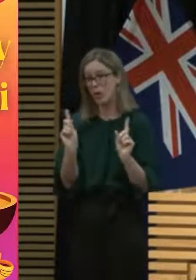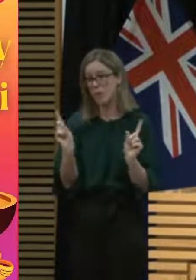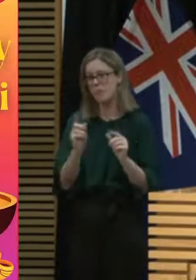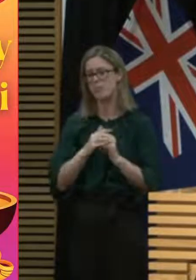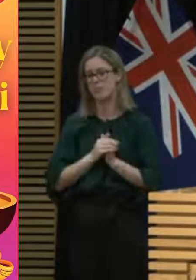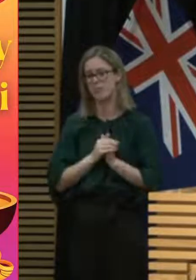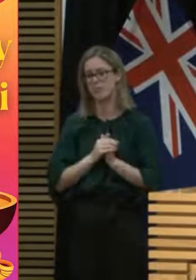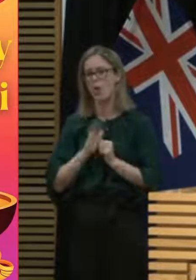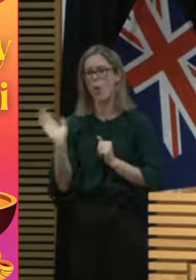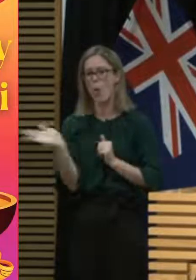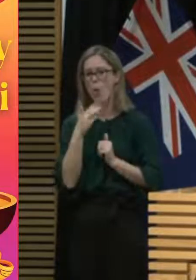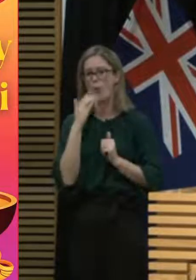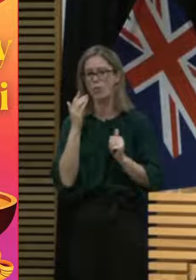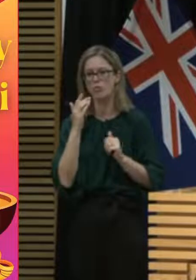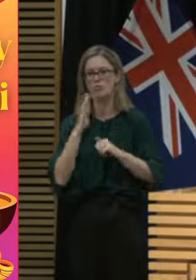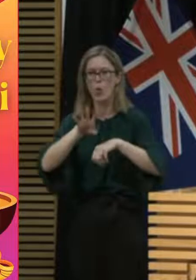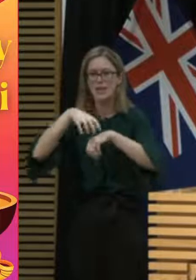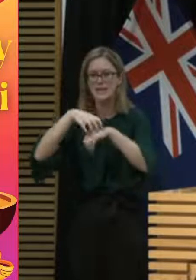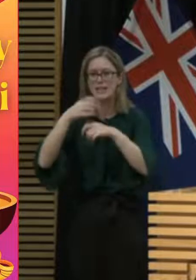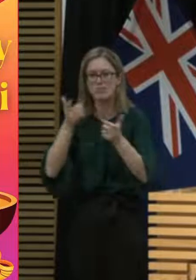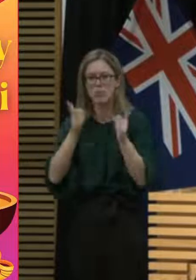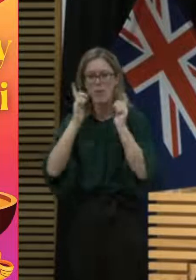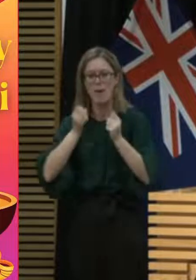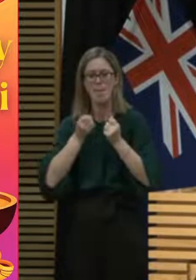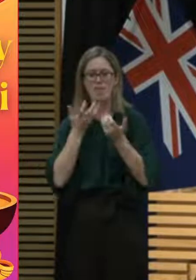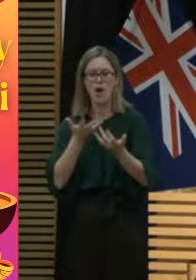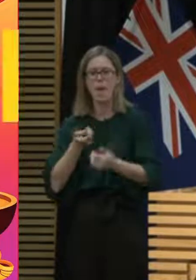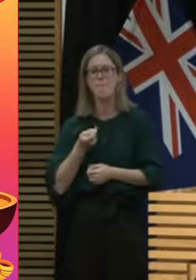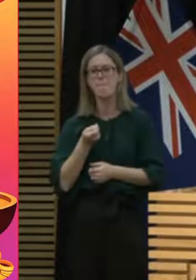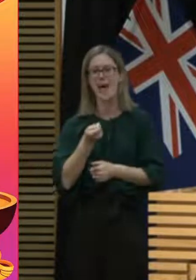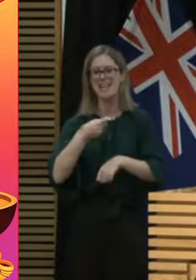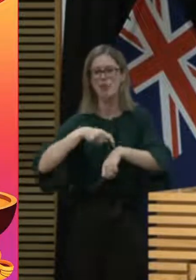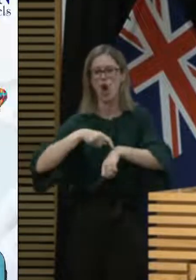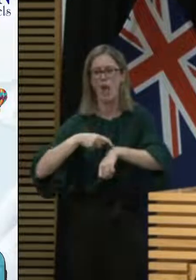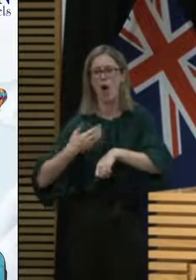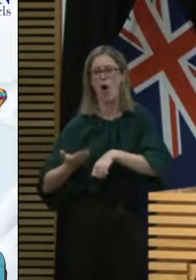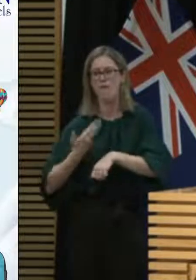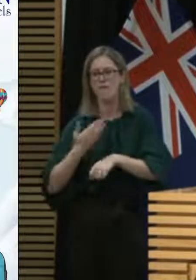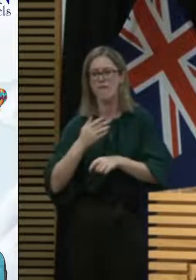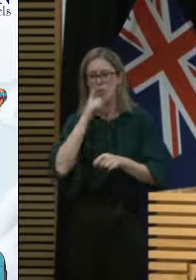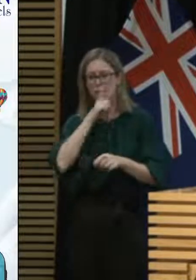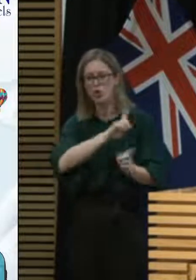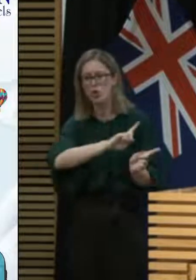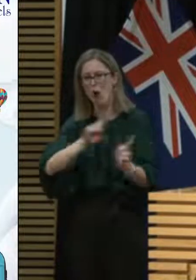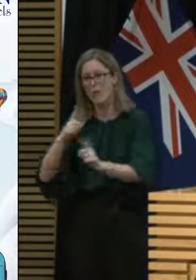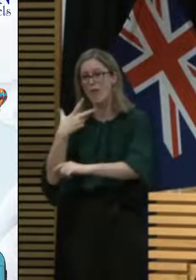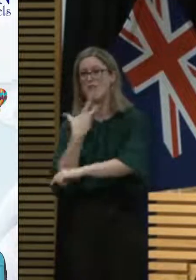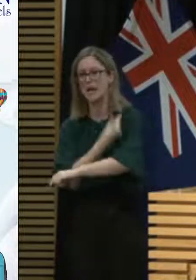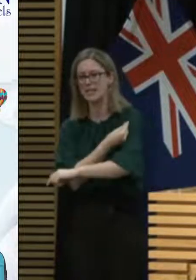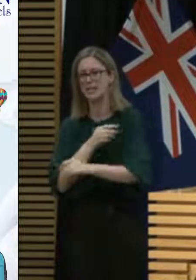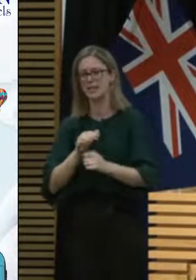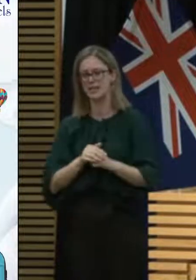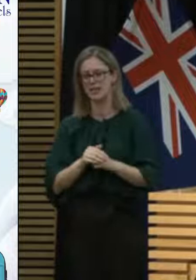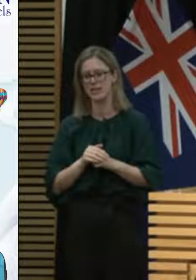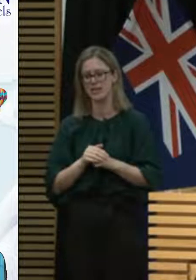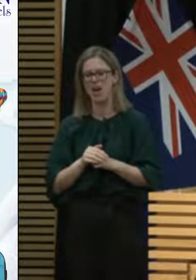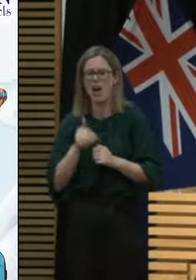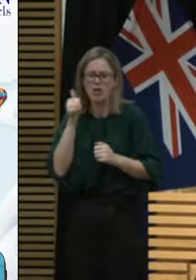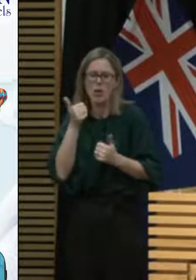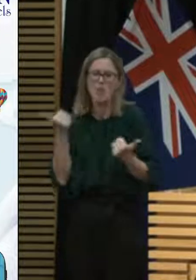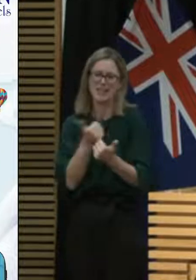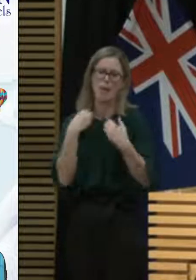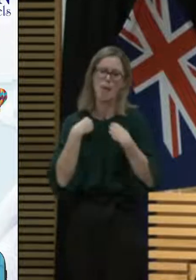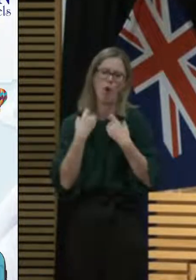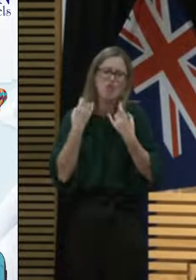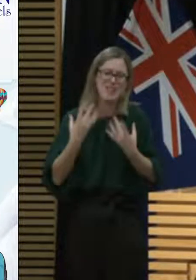going to require employers to provide paid time off for workers to get vaccinated. We know that most employers have already been doing